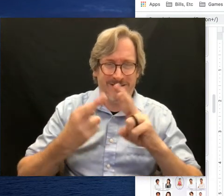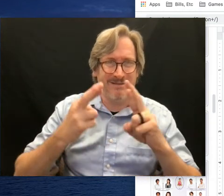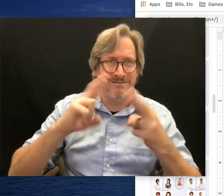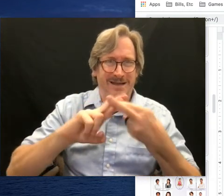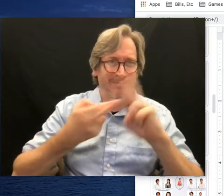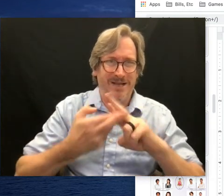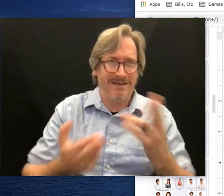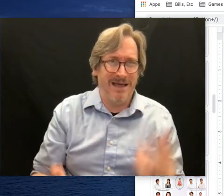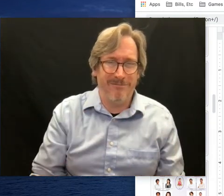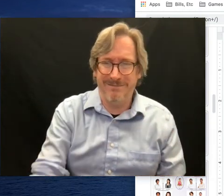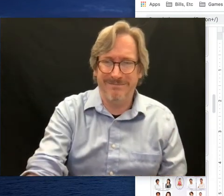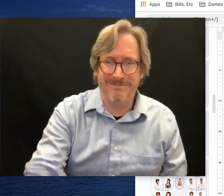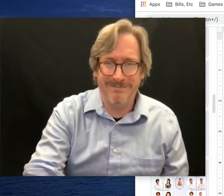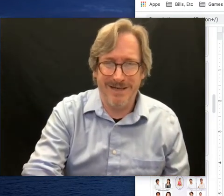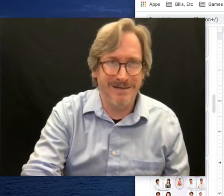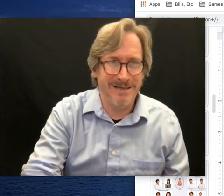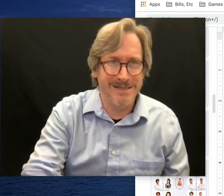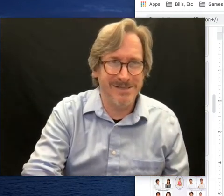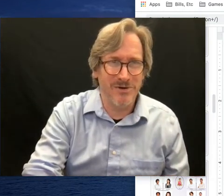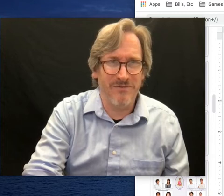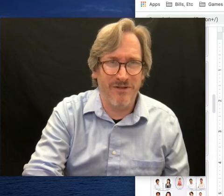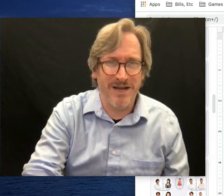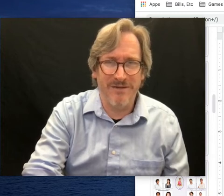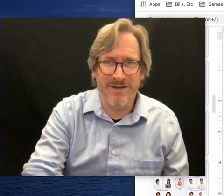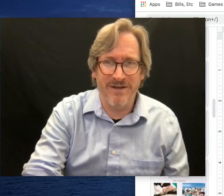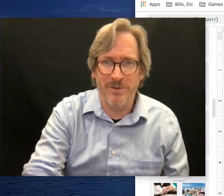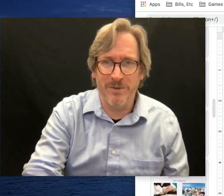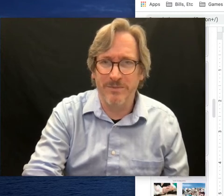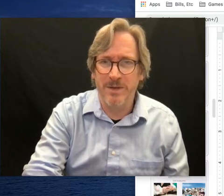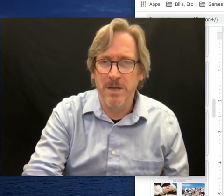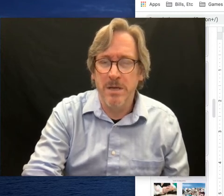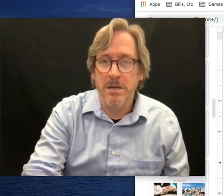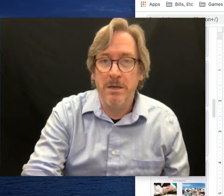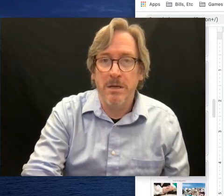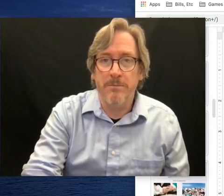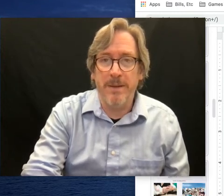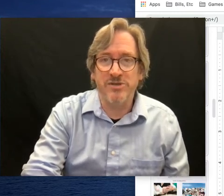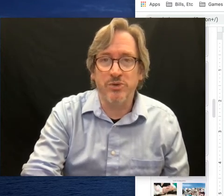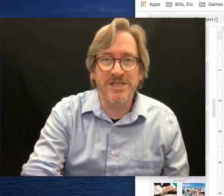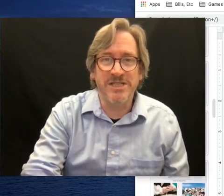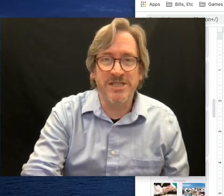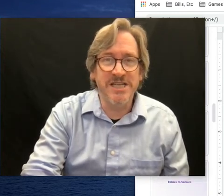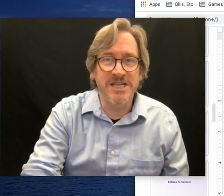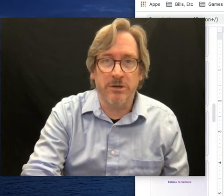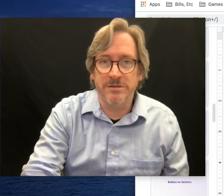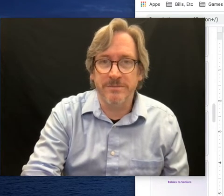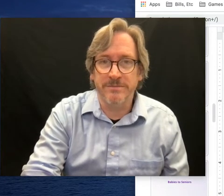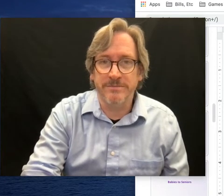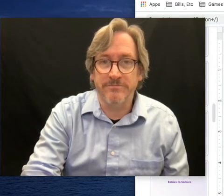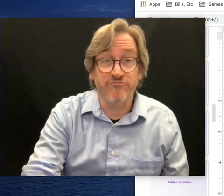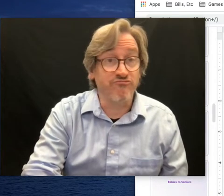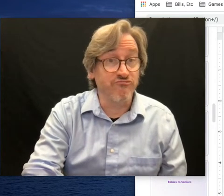like that one, and it's sort of falling out of favor with people. Bebés to